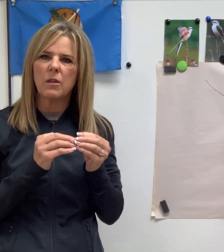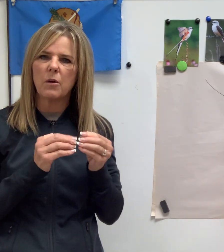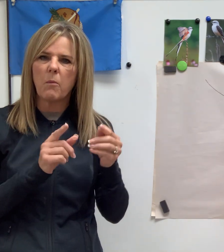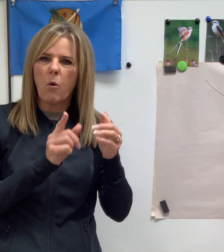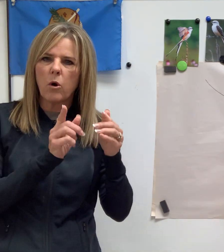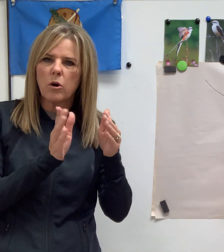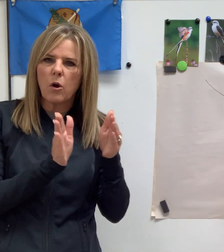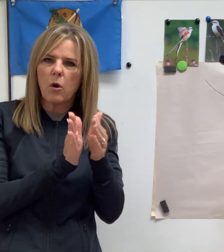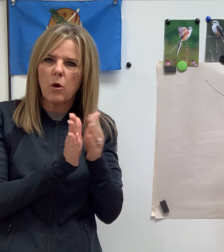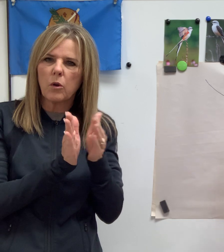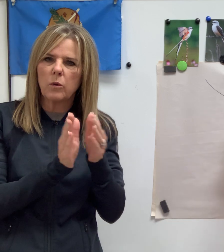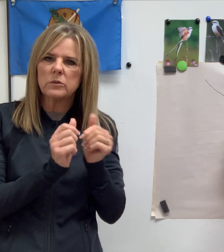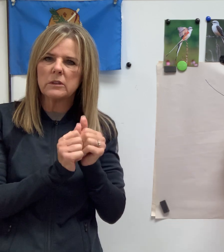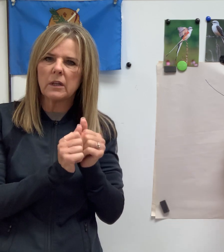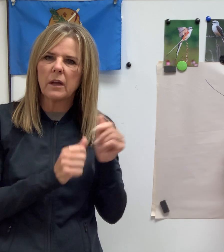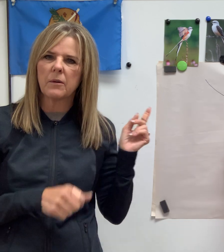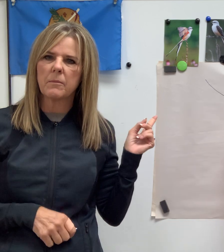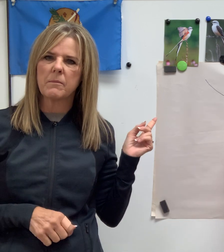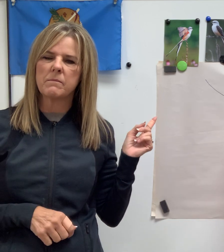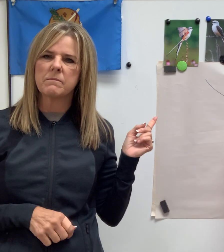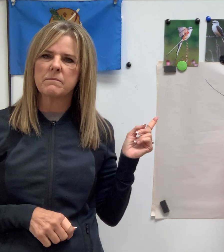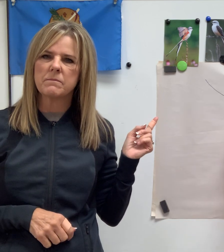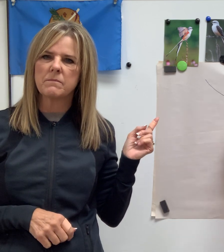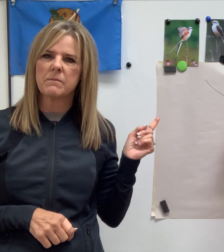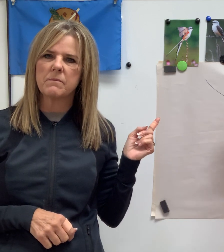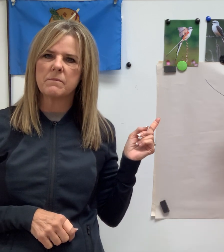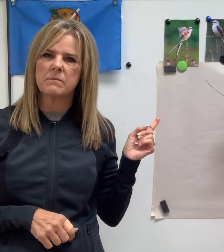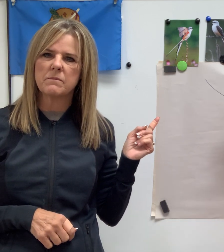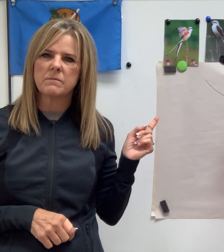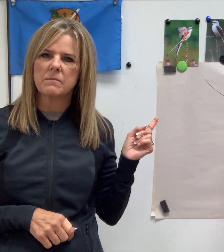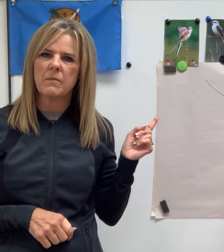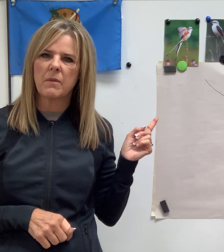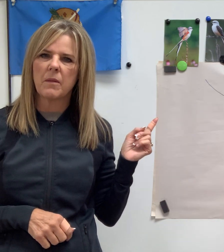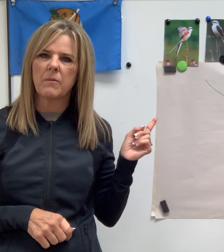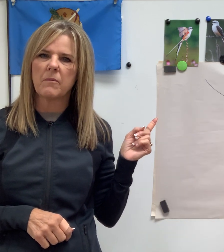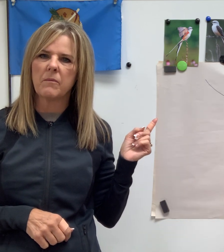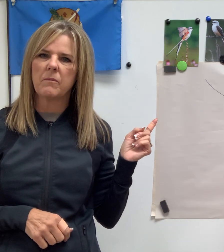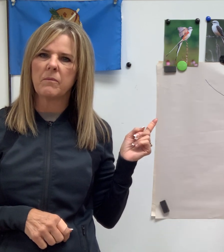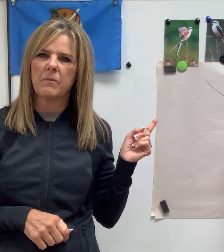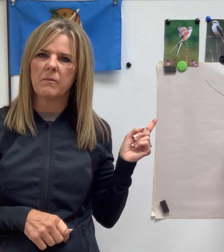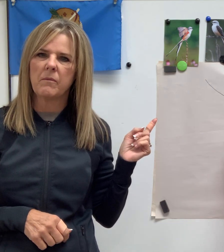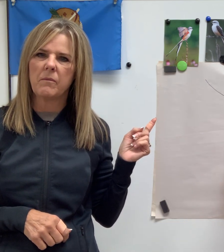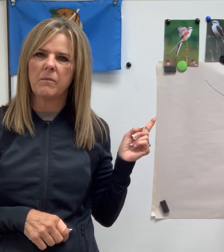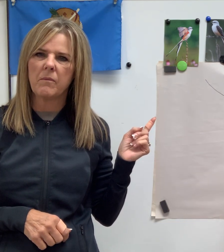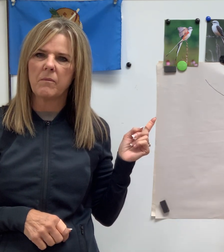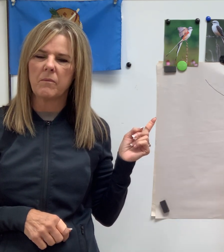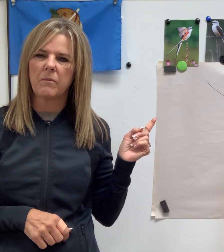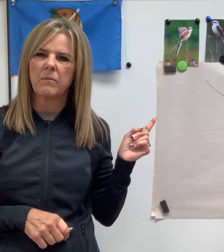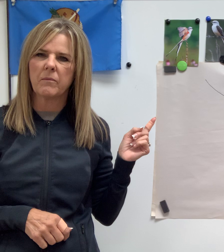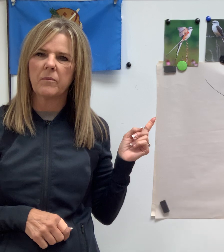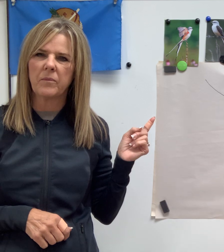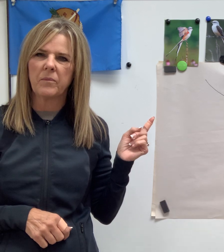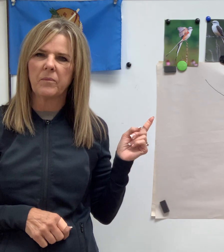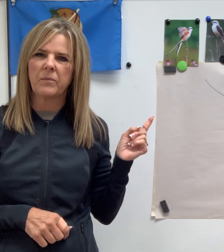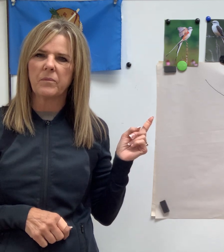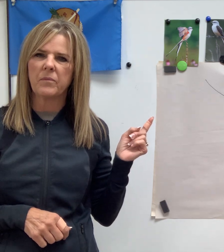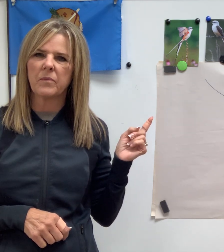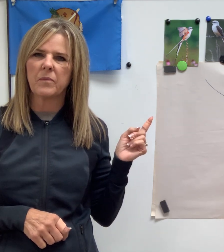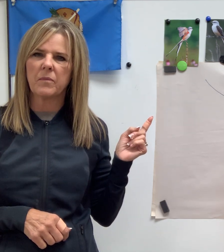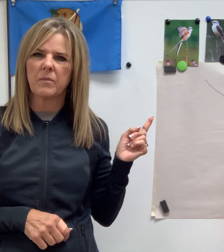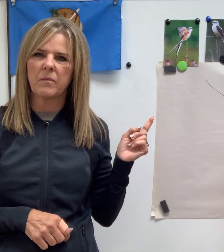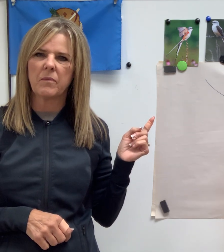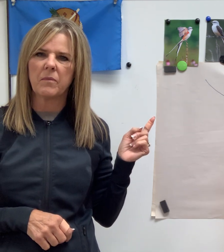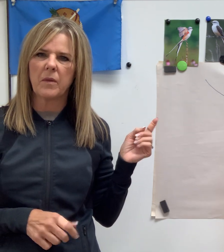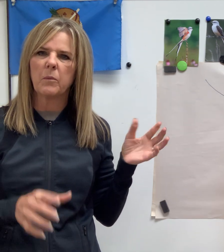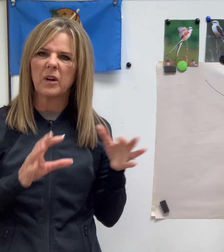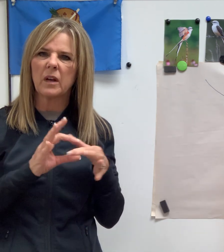packed together. And look, it's just going to go a little bit below. See where I started this line? It goes just a little bit below that. Then we're just going to make it